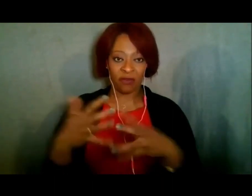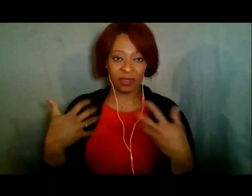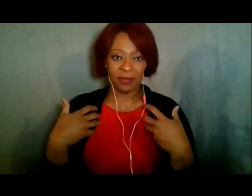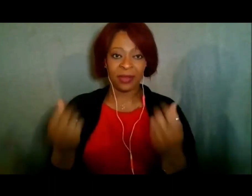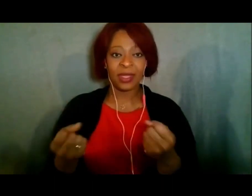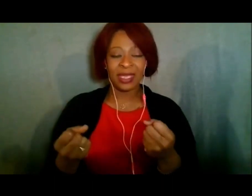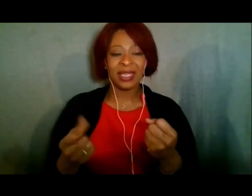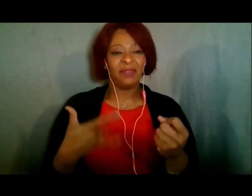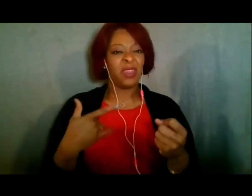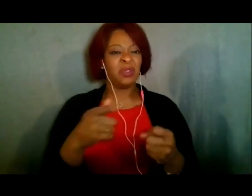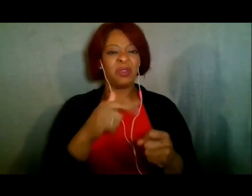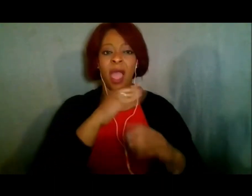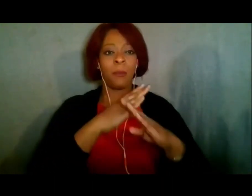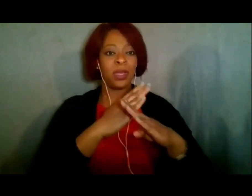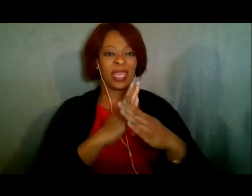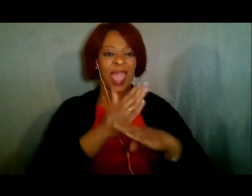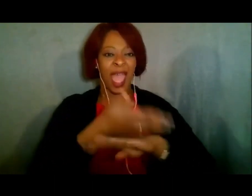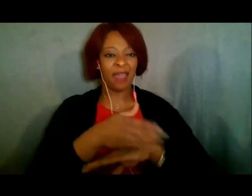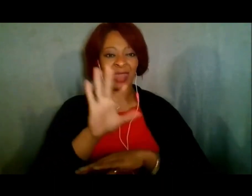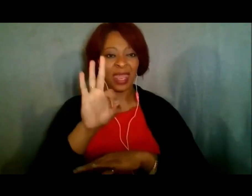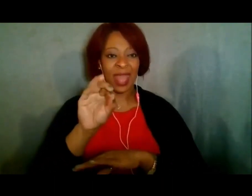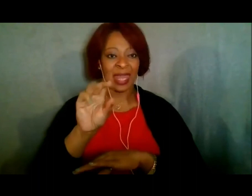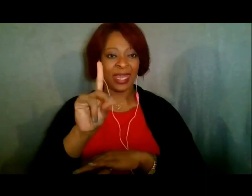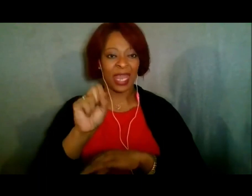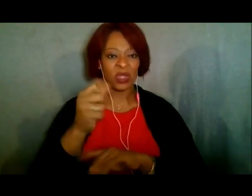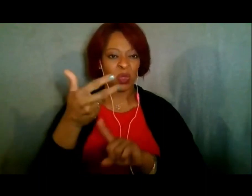no longer protected after about 90 days.